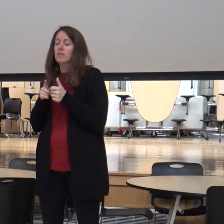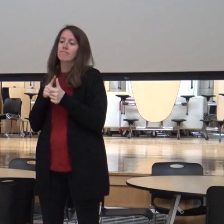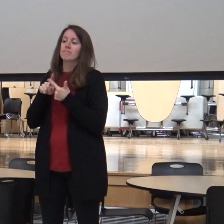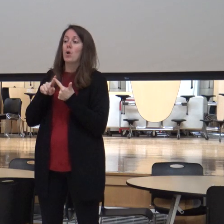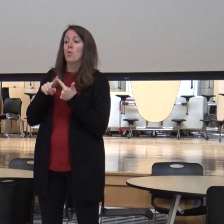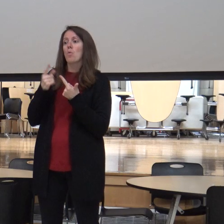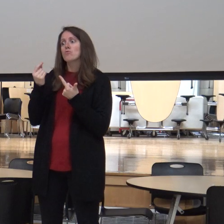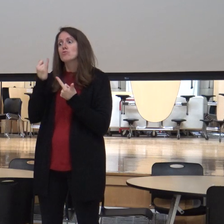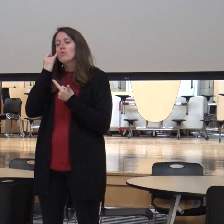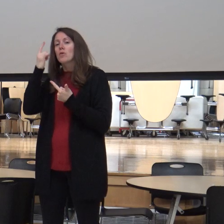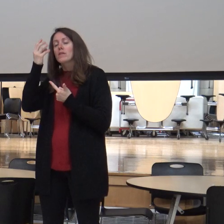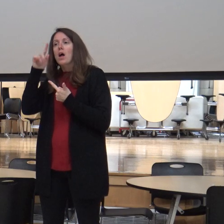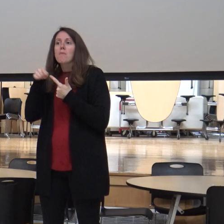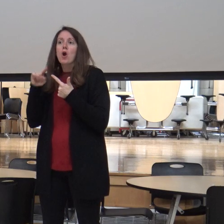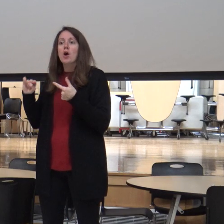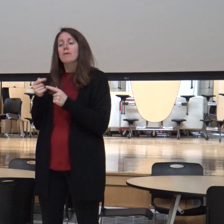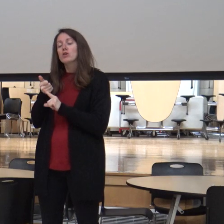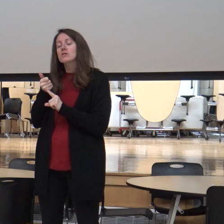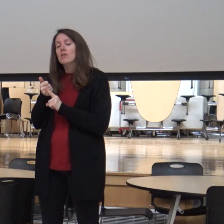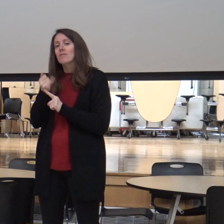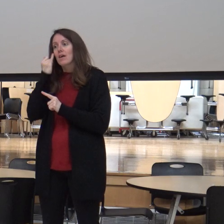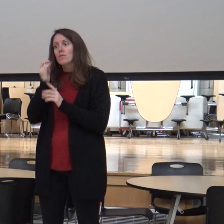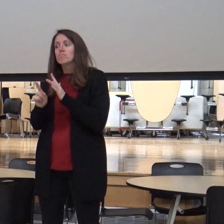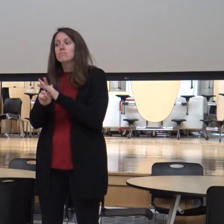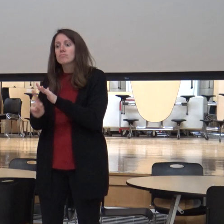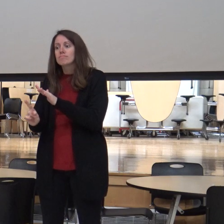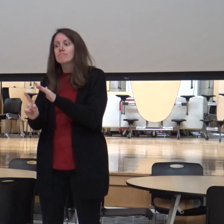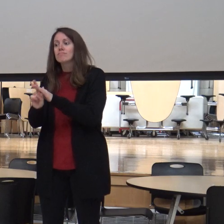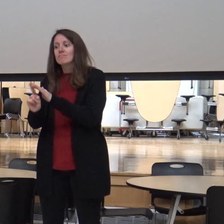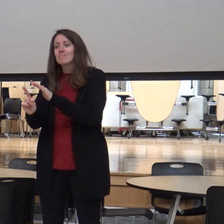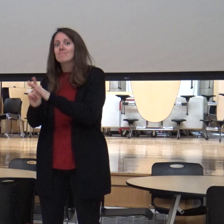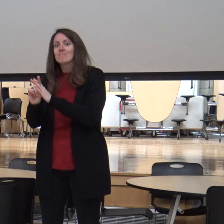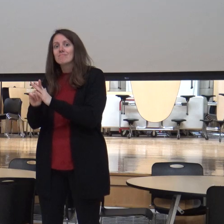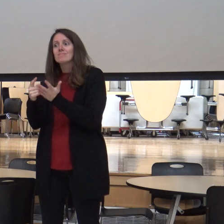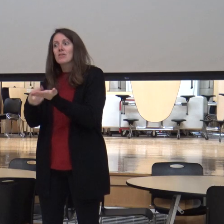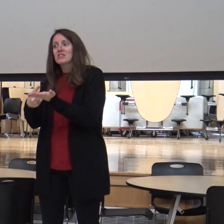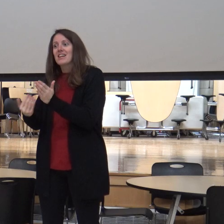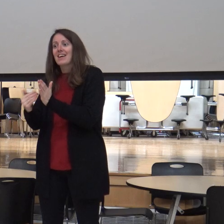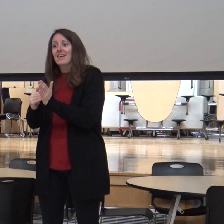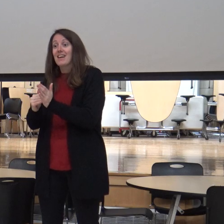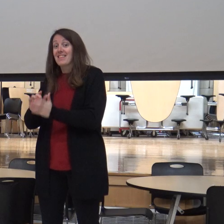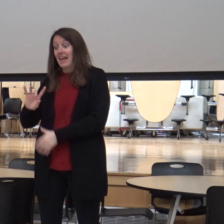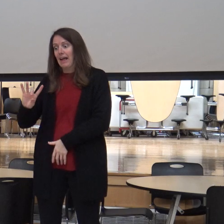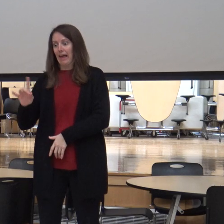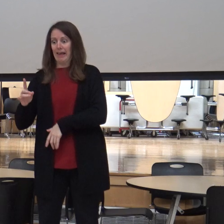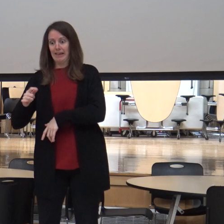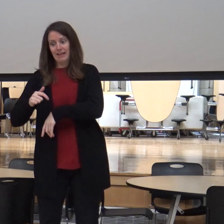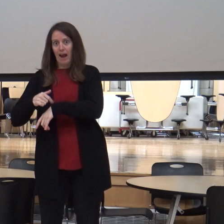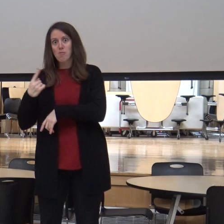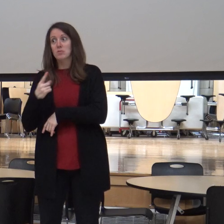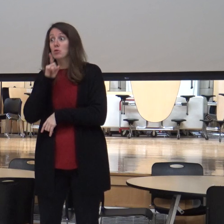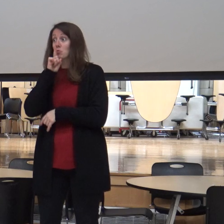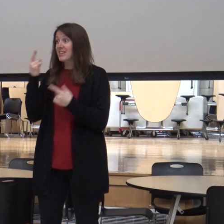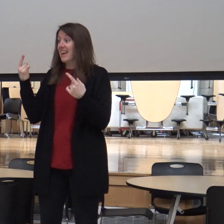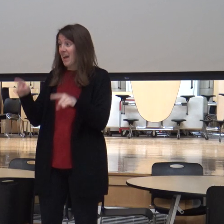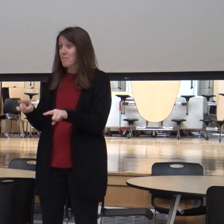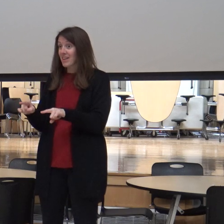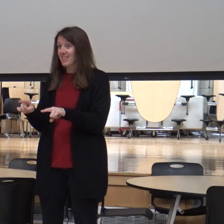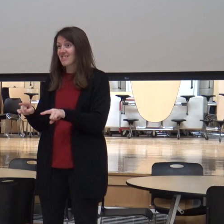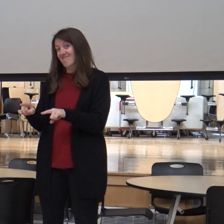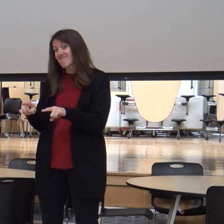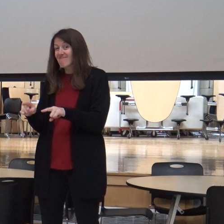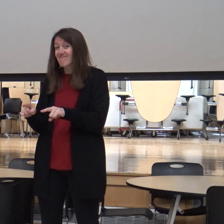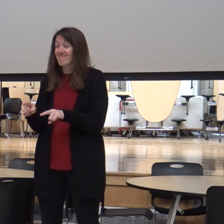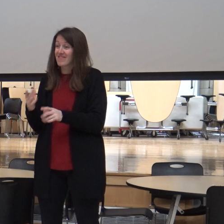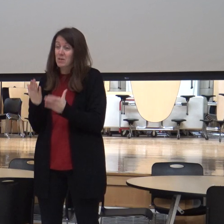you had thoughts of harming yourself? If we bring that up a few times, that eighth time and something's really going on, they're much more likely to talk